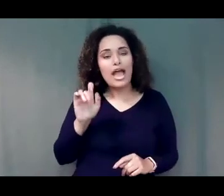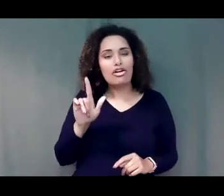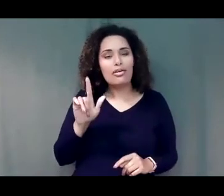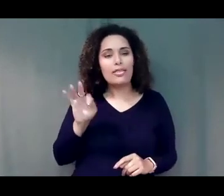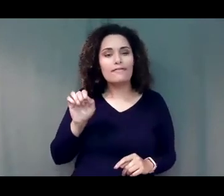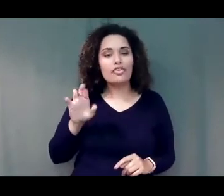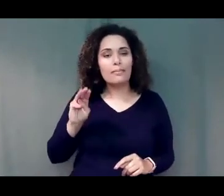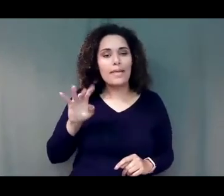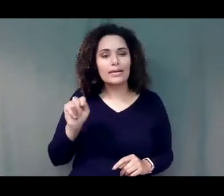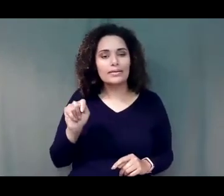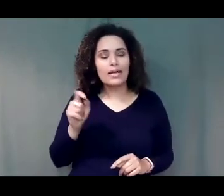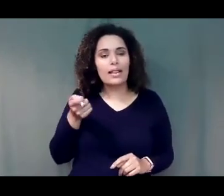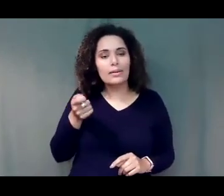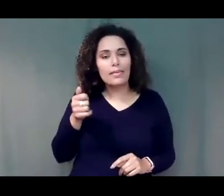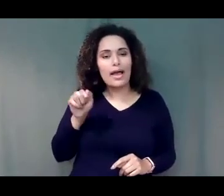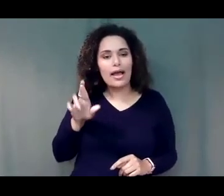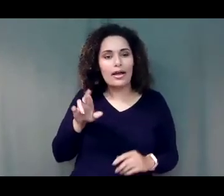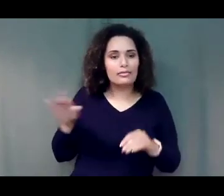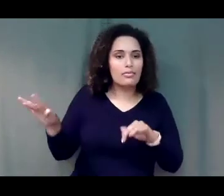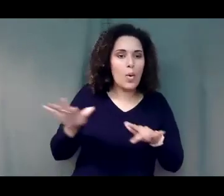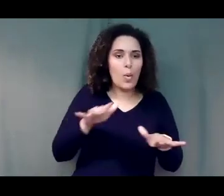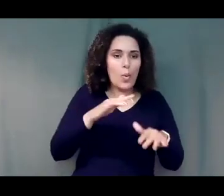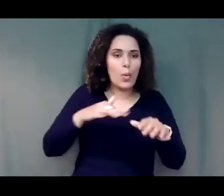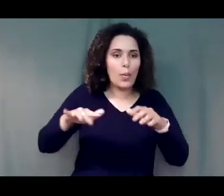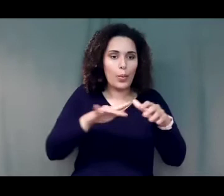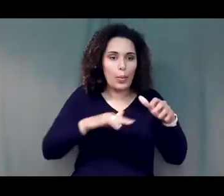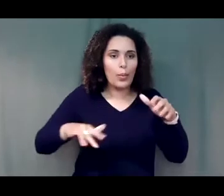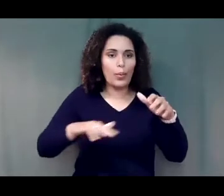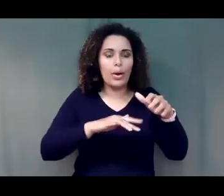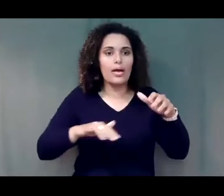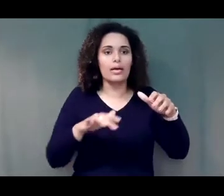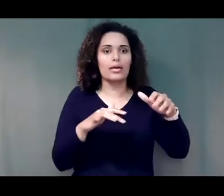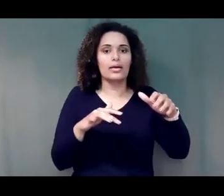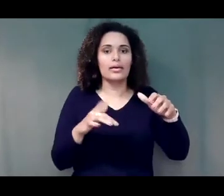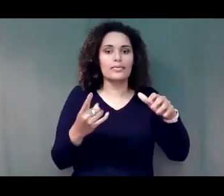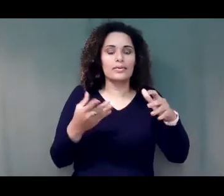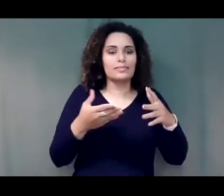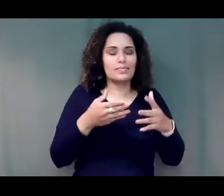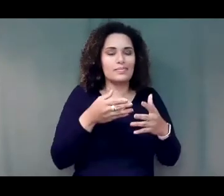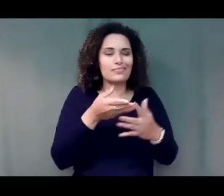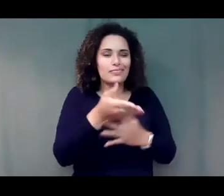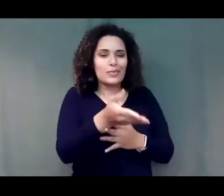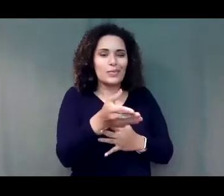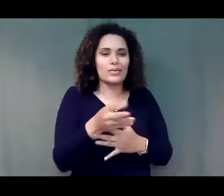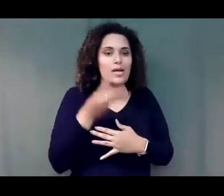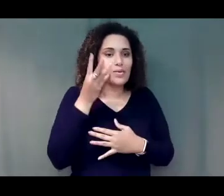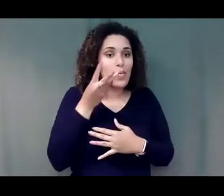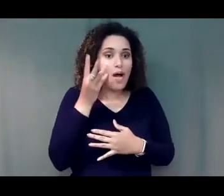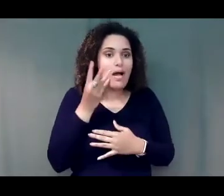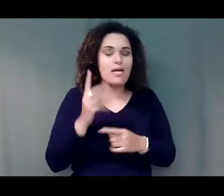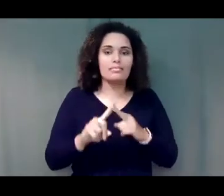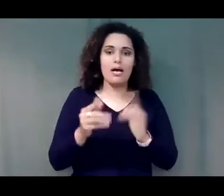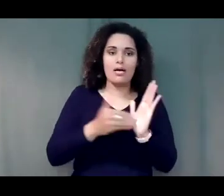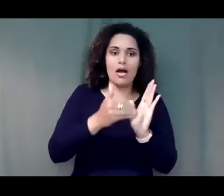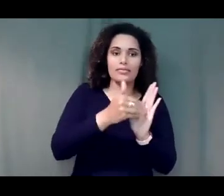of air in through the barrels and into the wine. So what often happens is